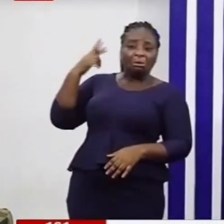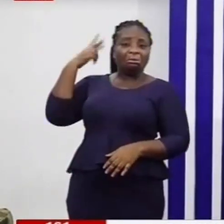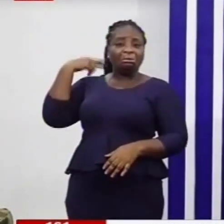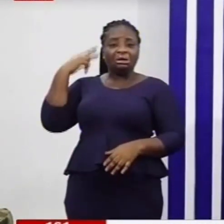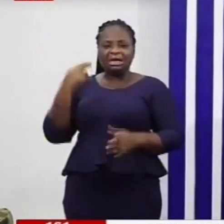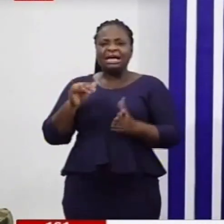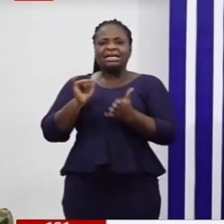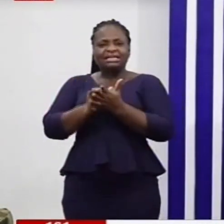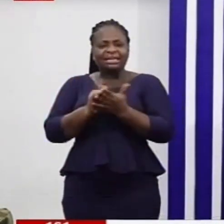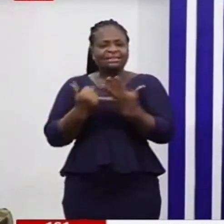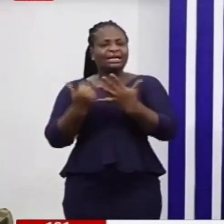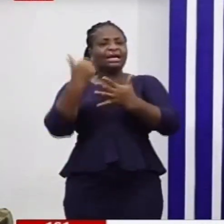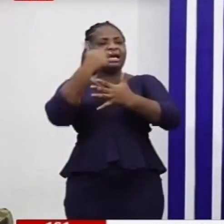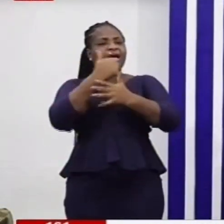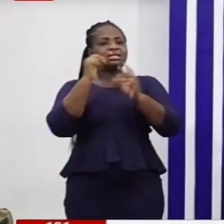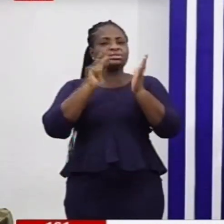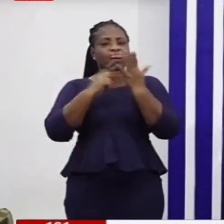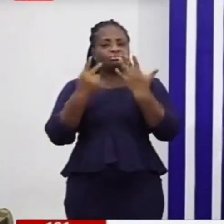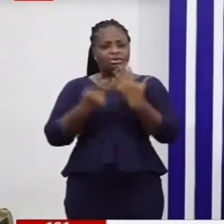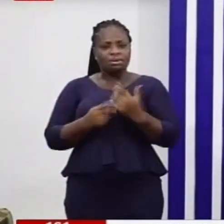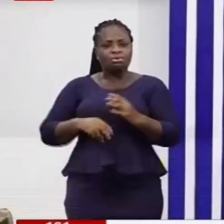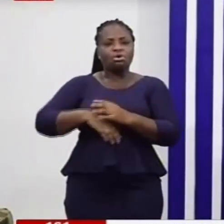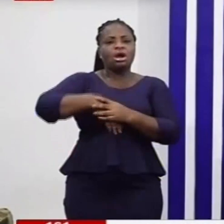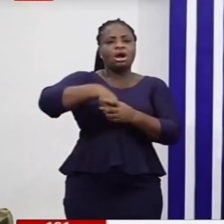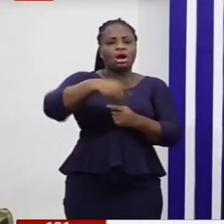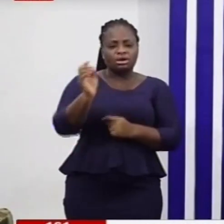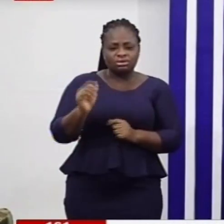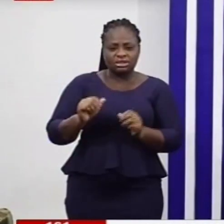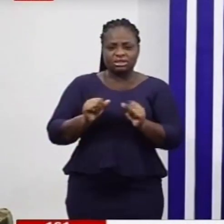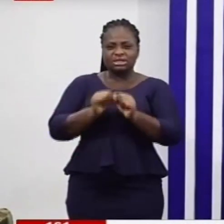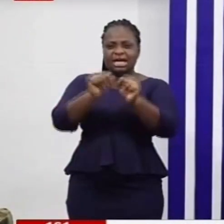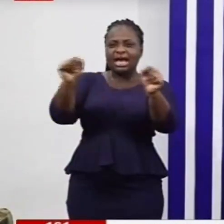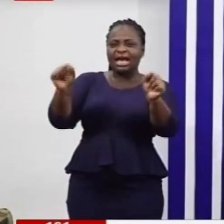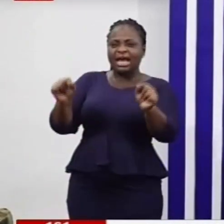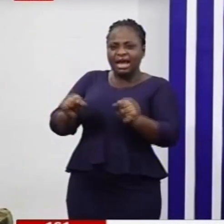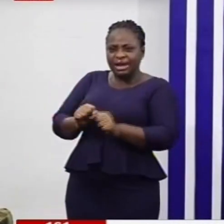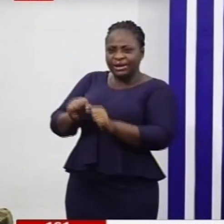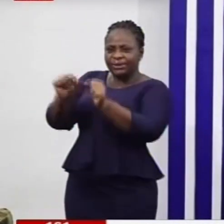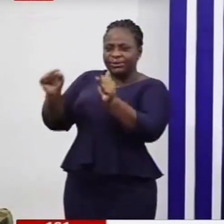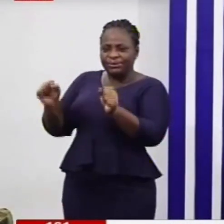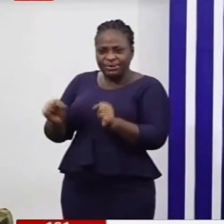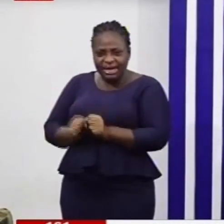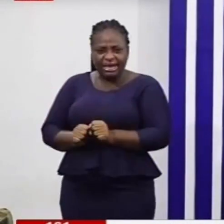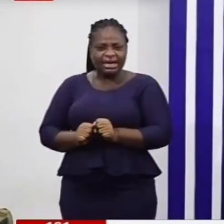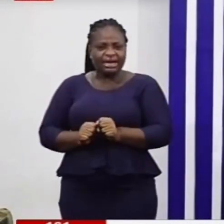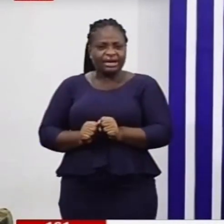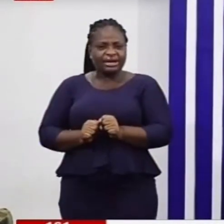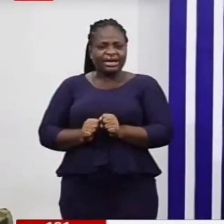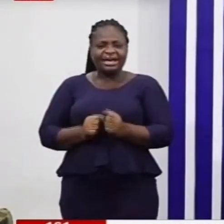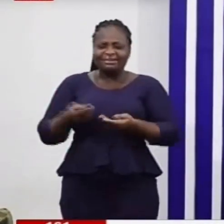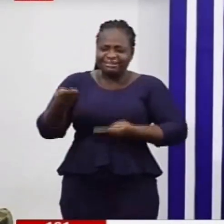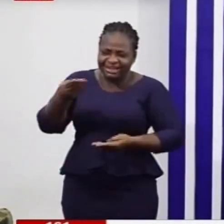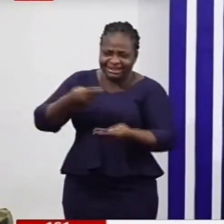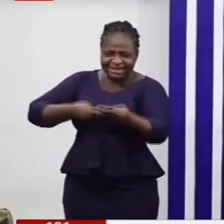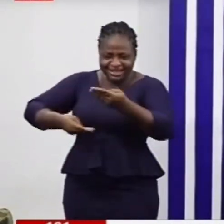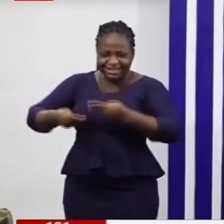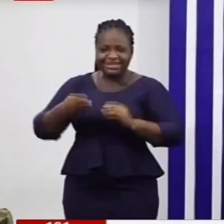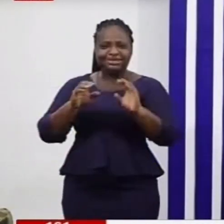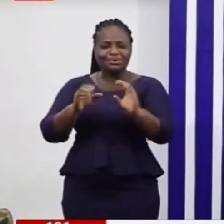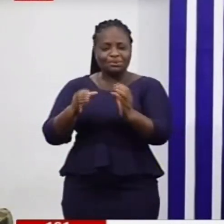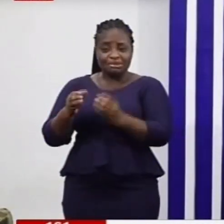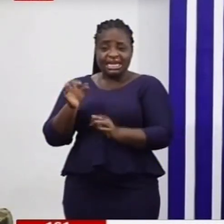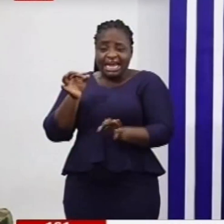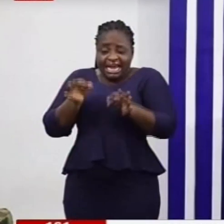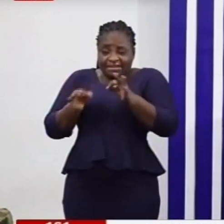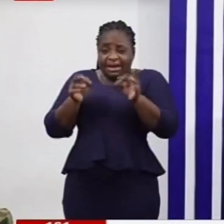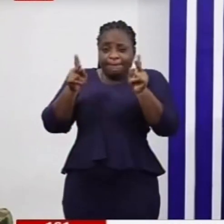enhanced program allows them to go out into these neighborhoods in the hotspot areas and engage the community. And if there